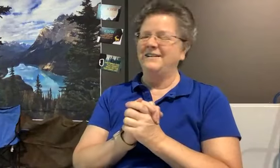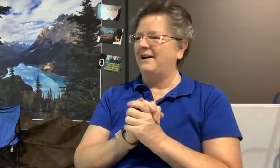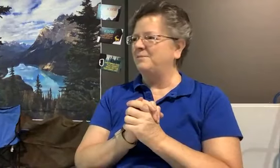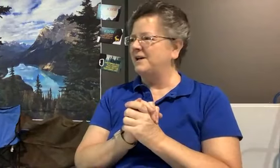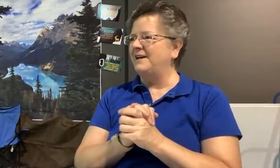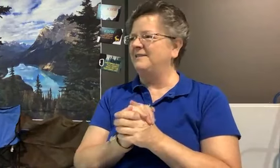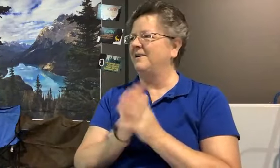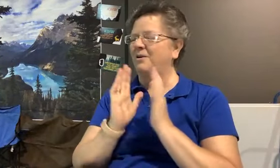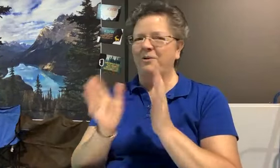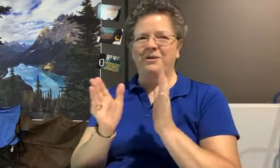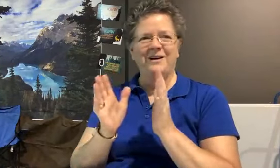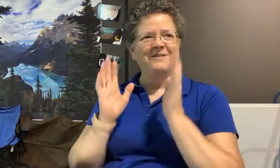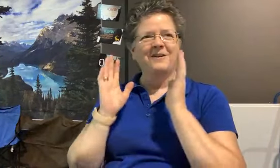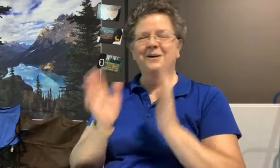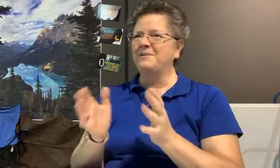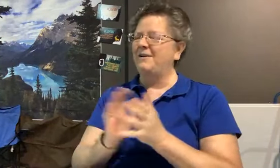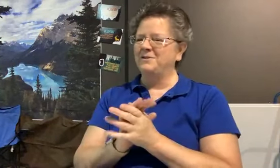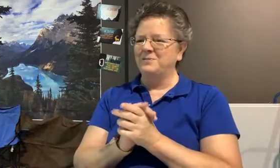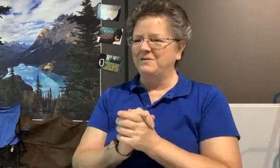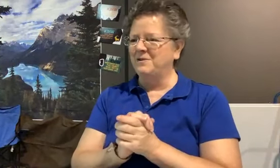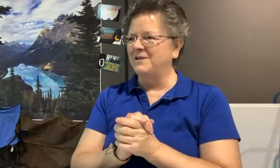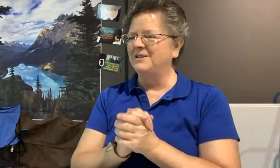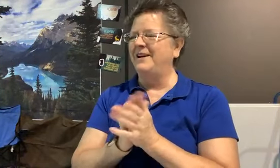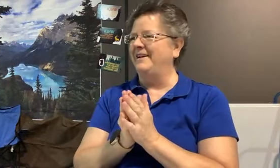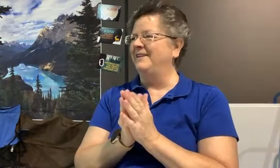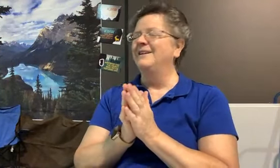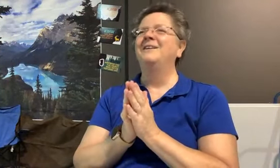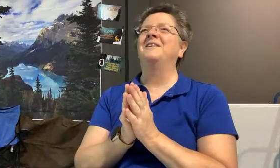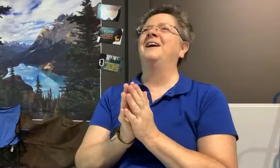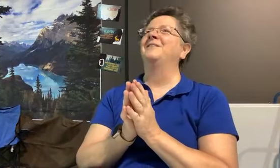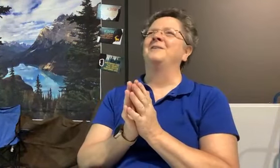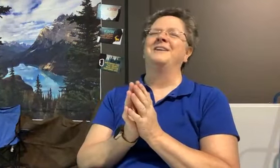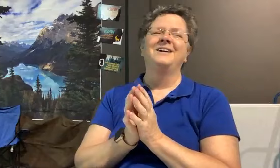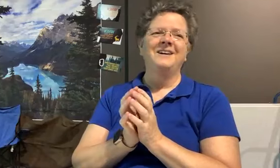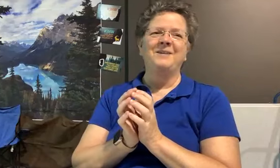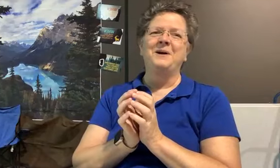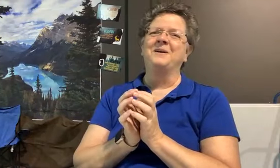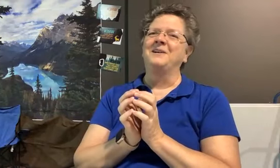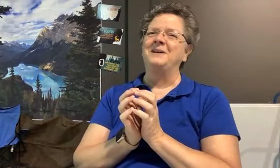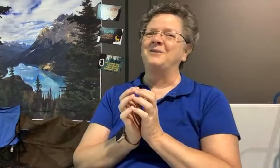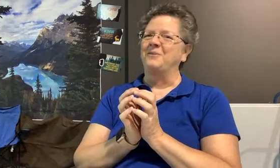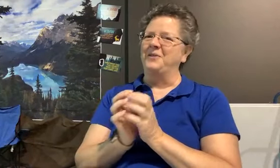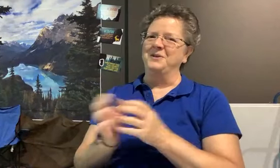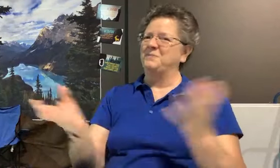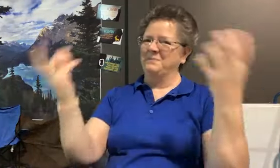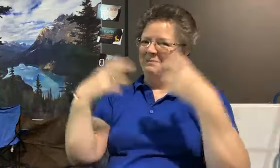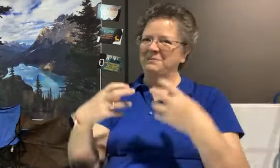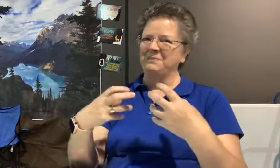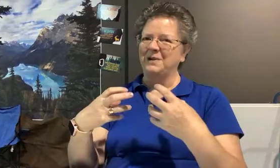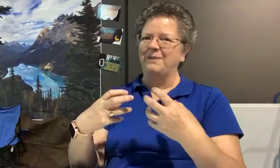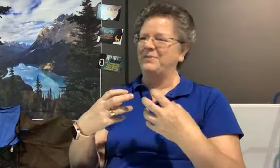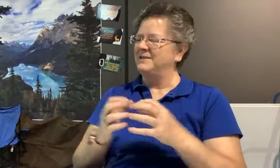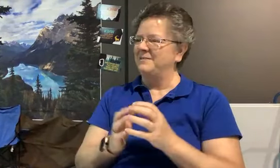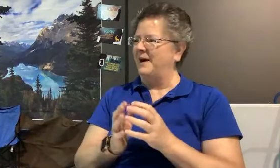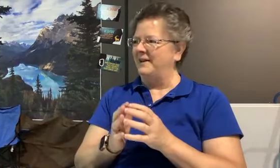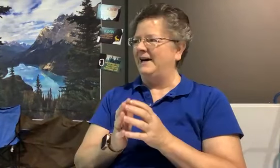I prayed the whole for a couple hours before saying, all right, Lord, apparently you're the one that's plopped this in my lap.